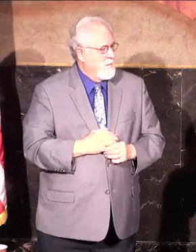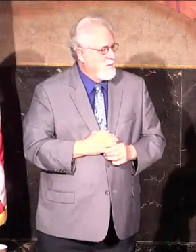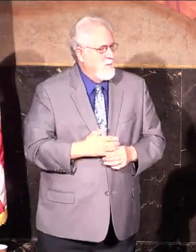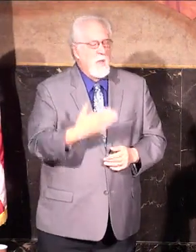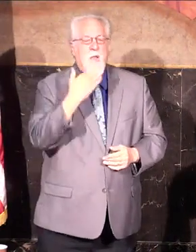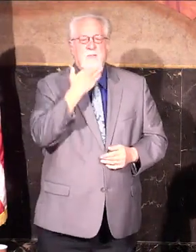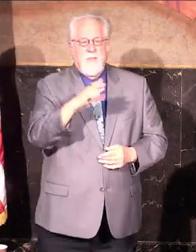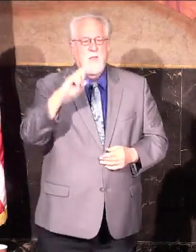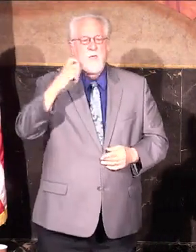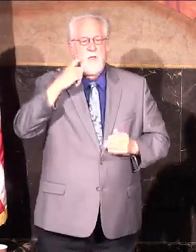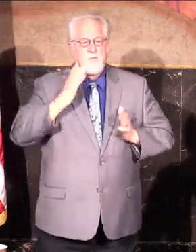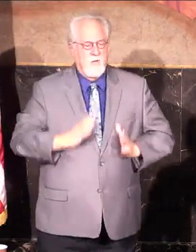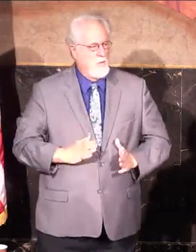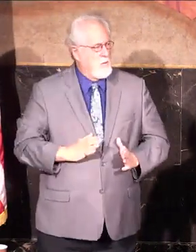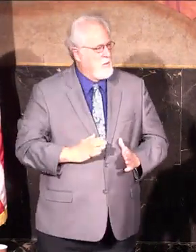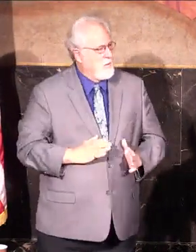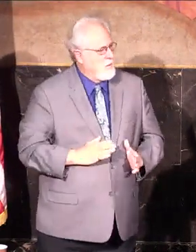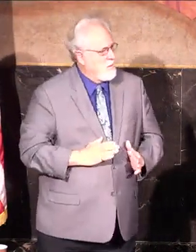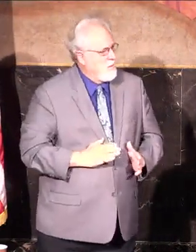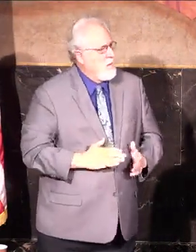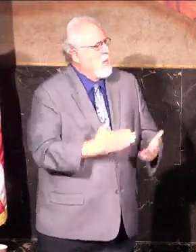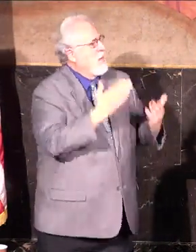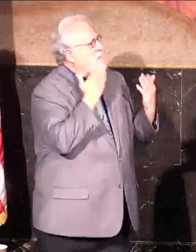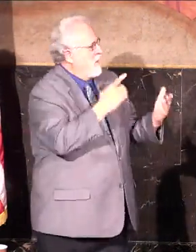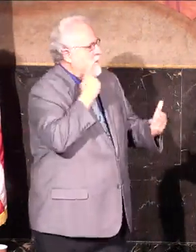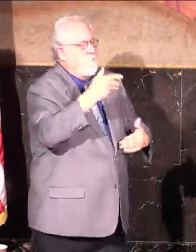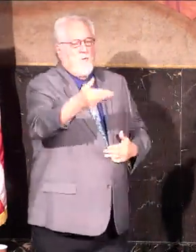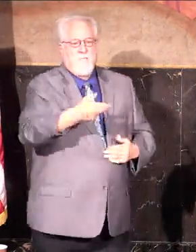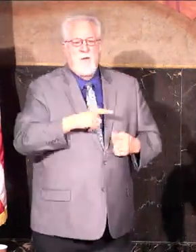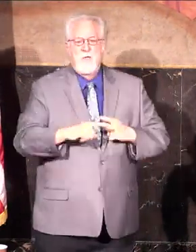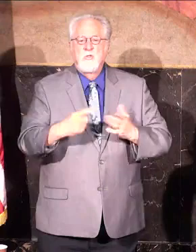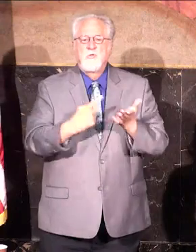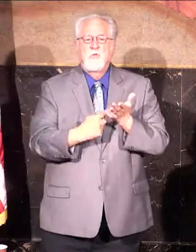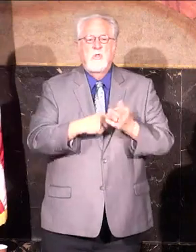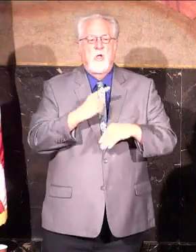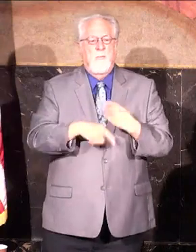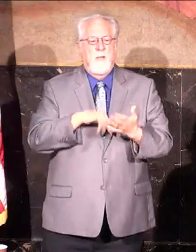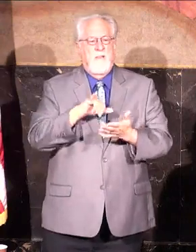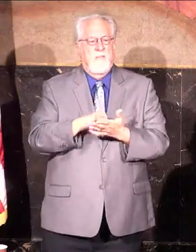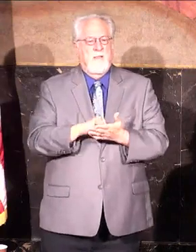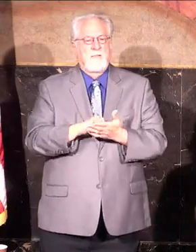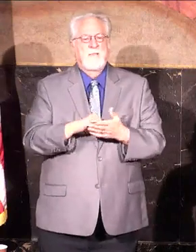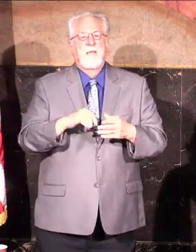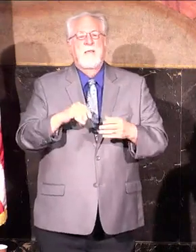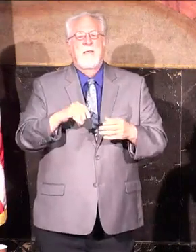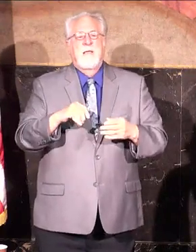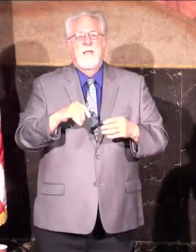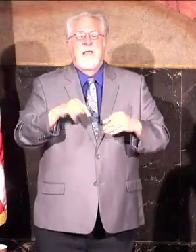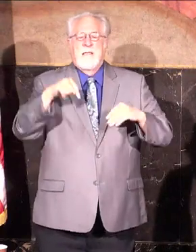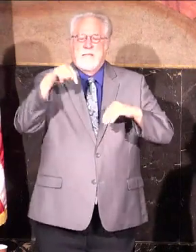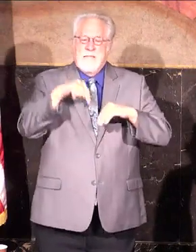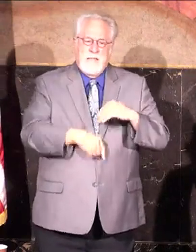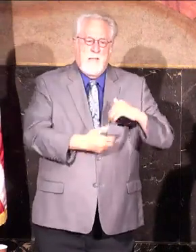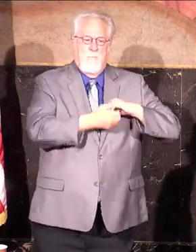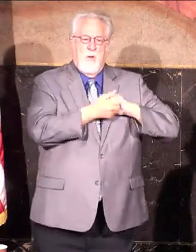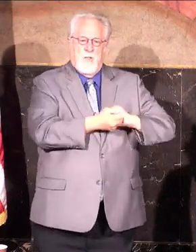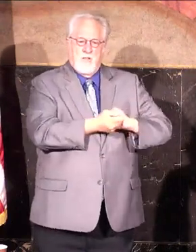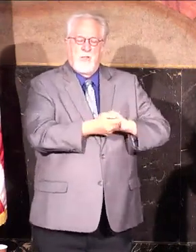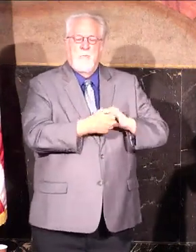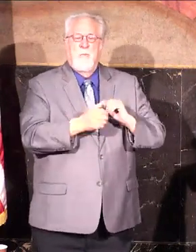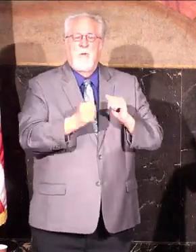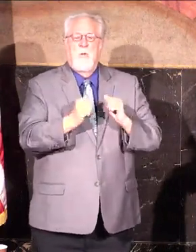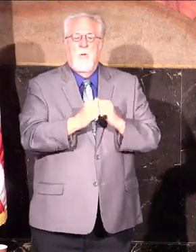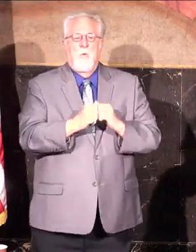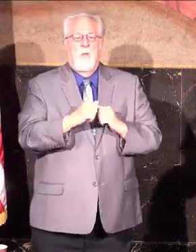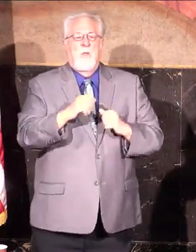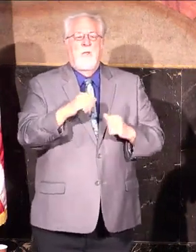Thank you, Governor. Thank you for inviting me to talk about this very deep partnership with Louisiana Department of Health that